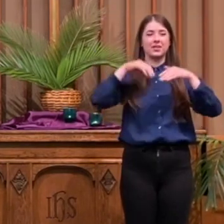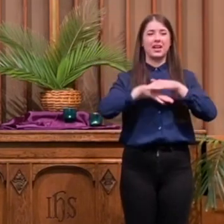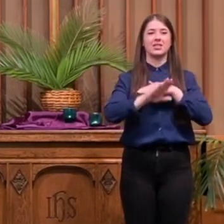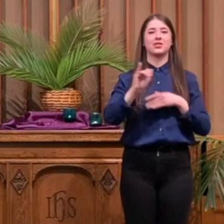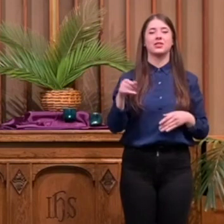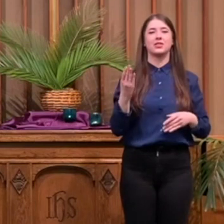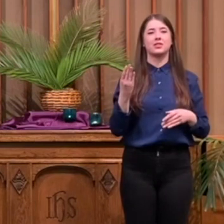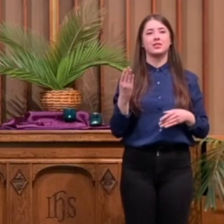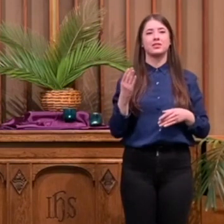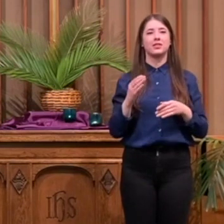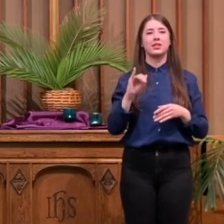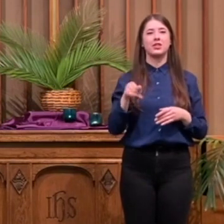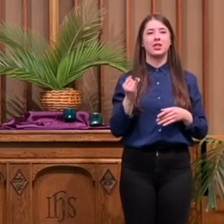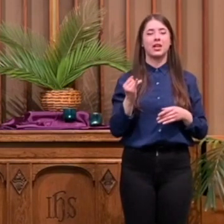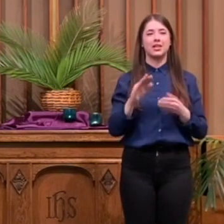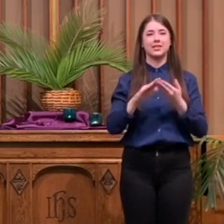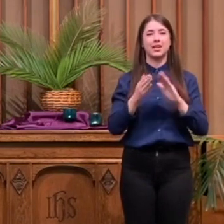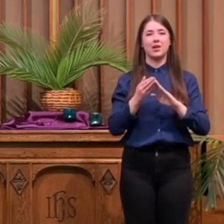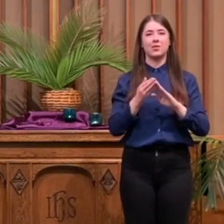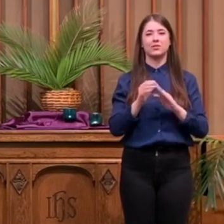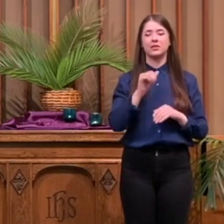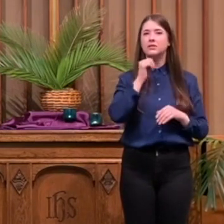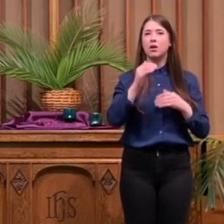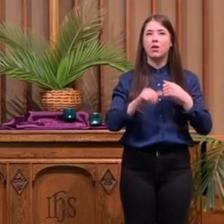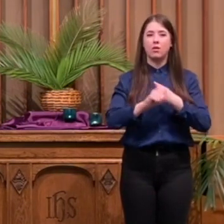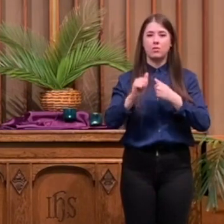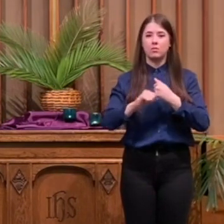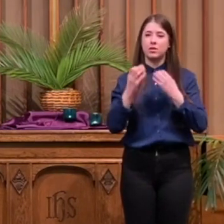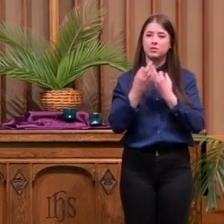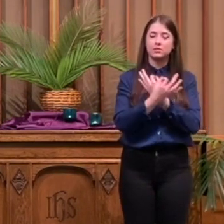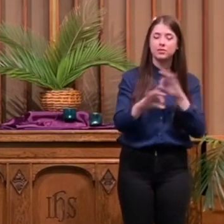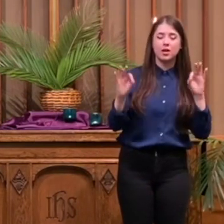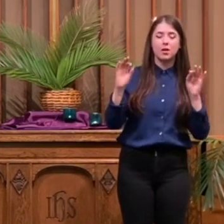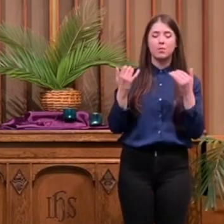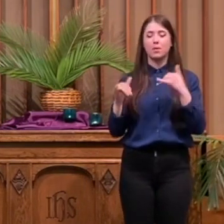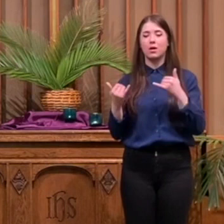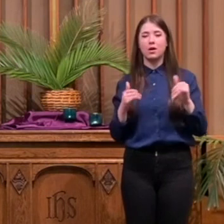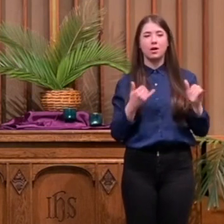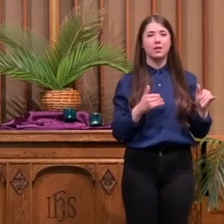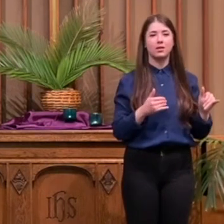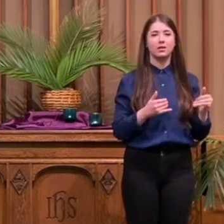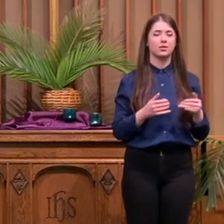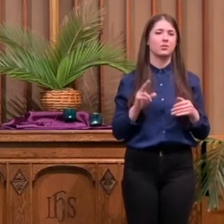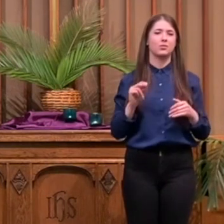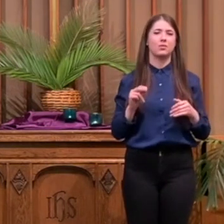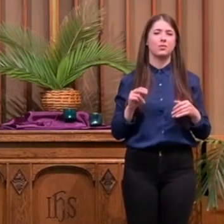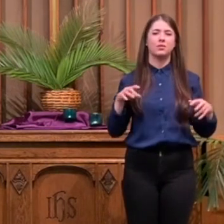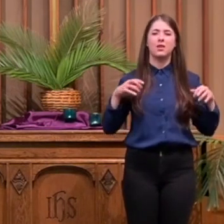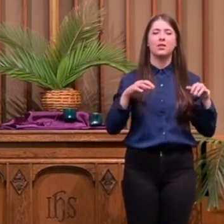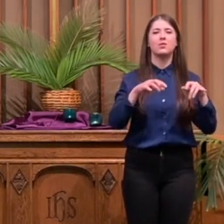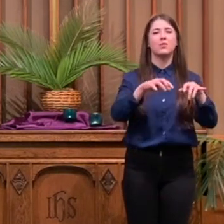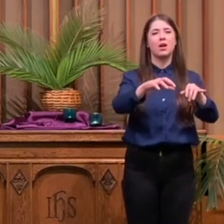not a risk-free palm party. The crowds had to draw on